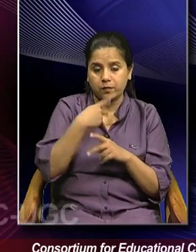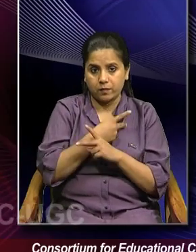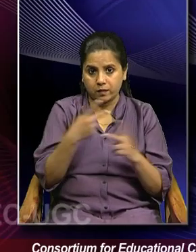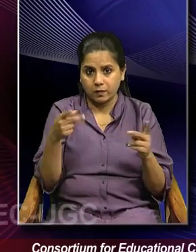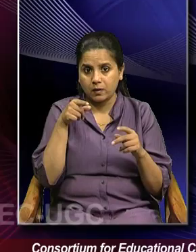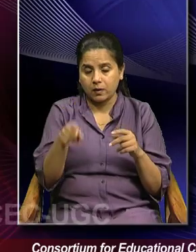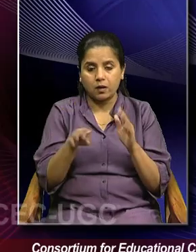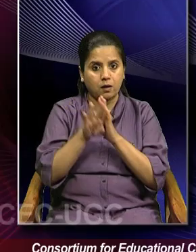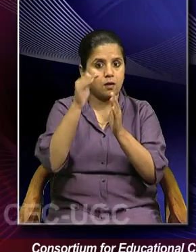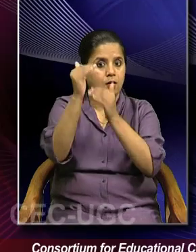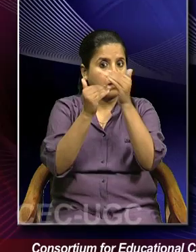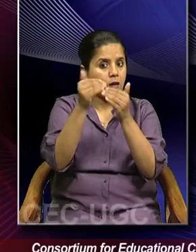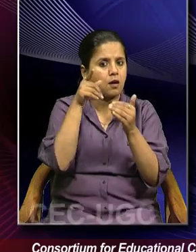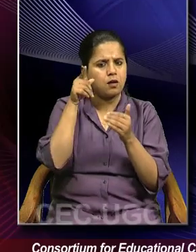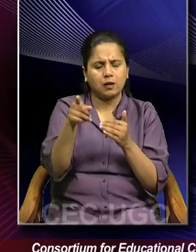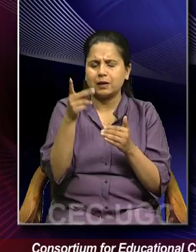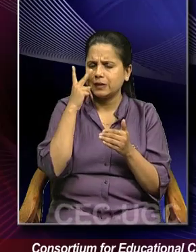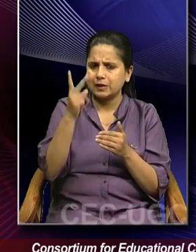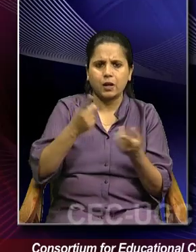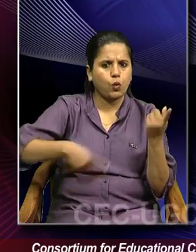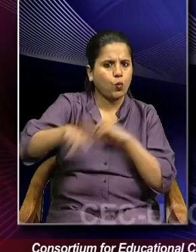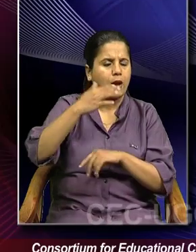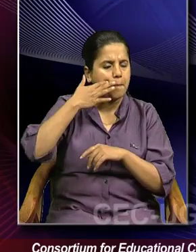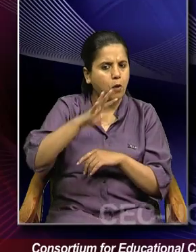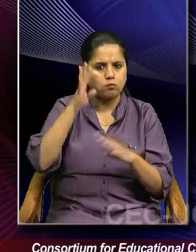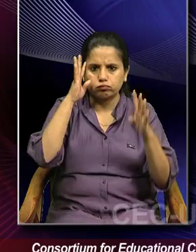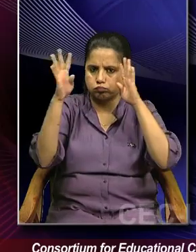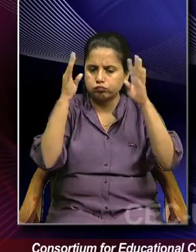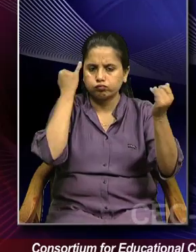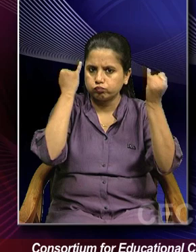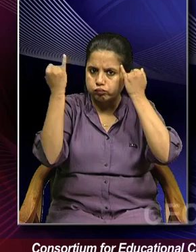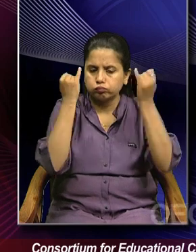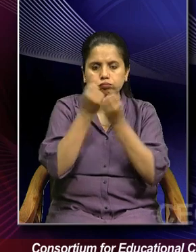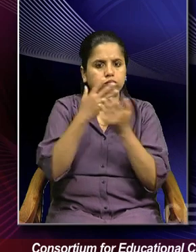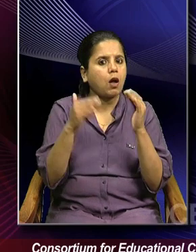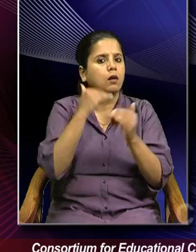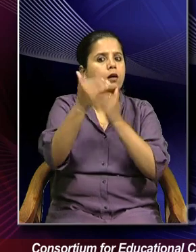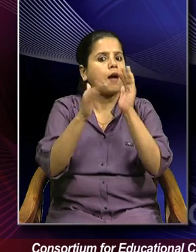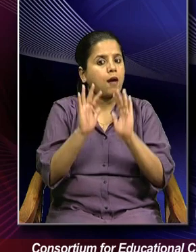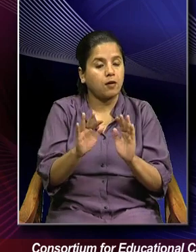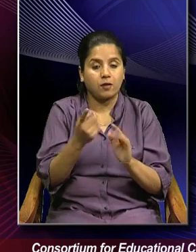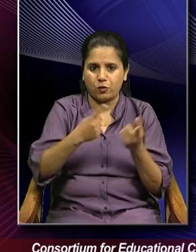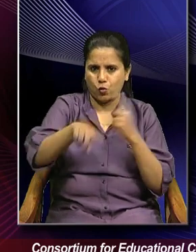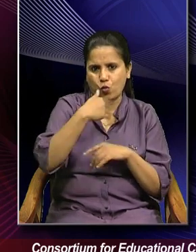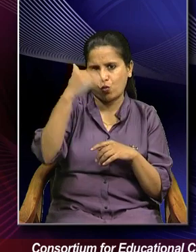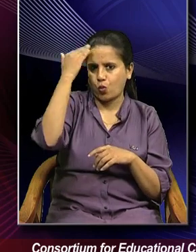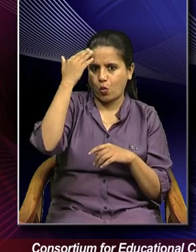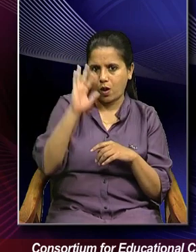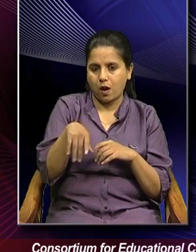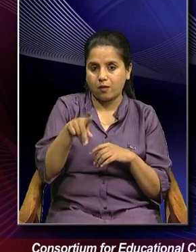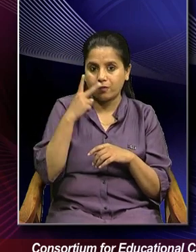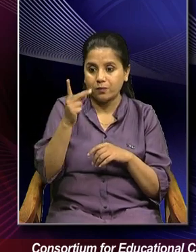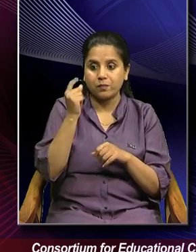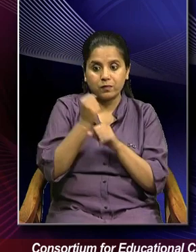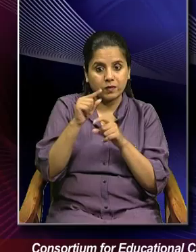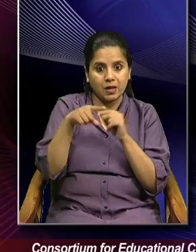there has been an important innovative approach. So, therefore, where we all know that yes, gender equality